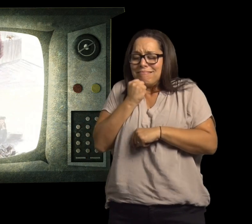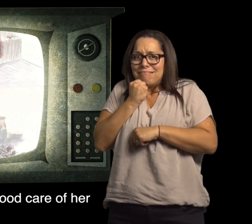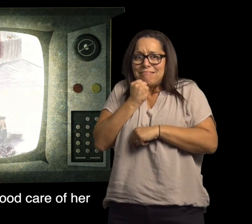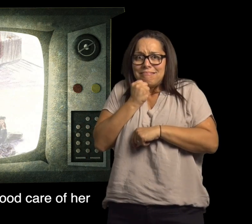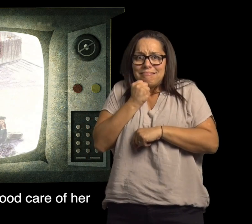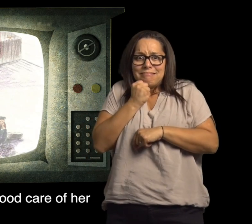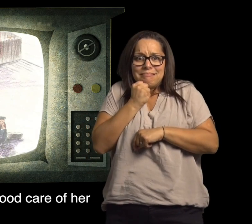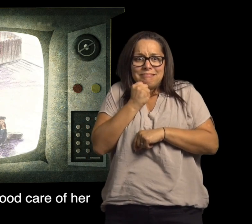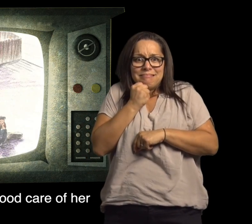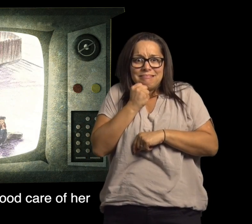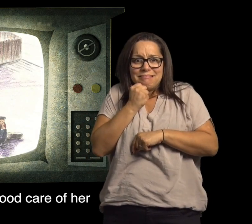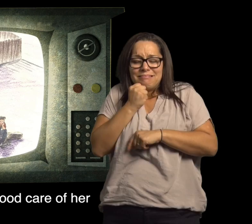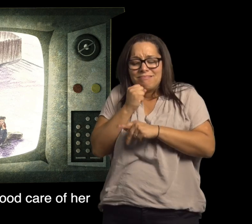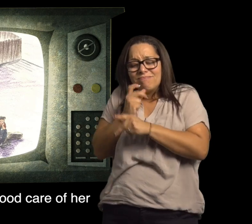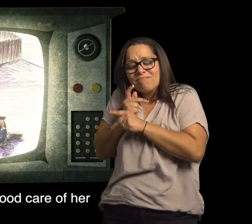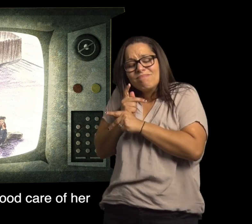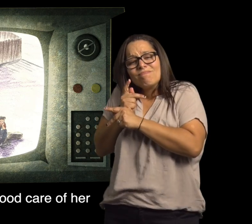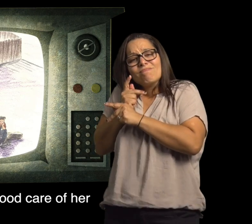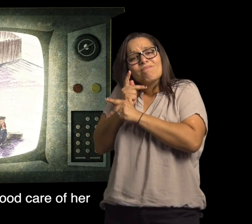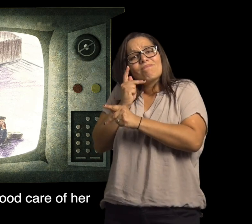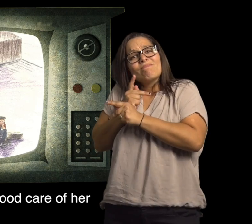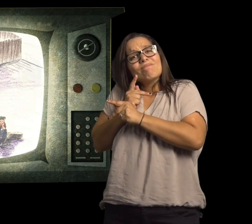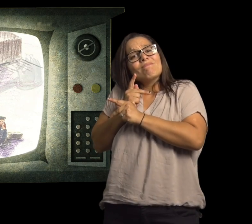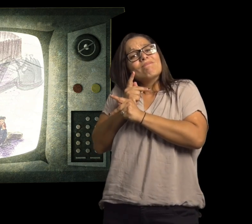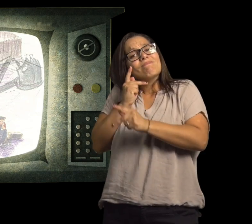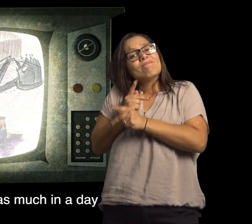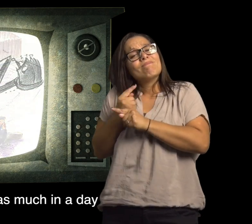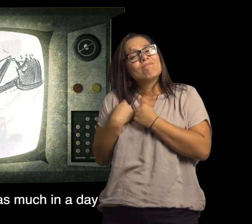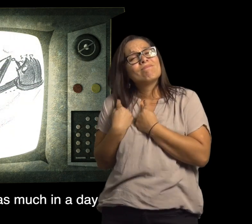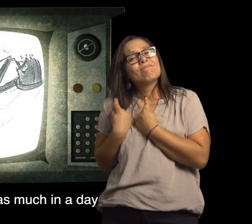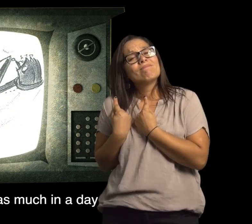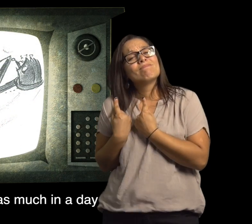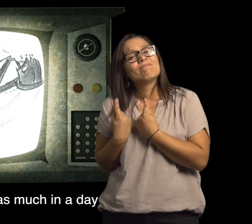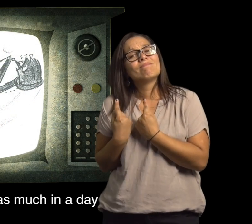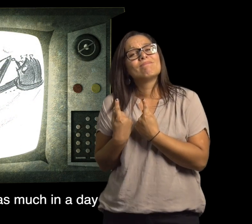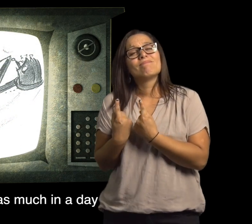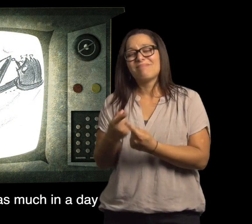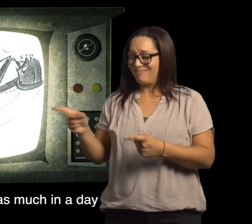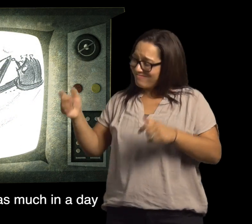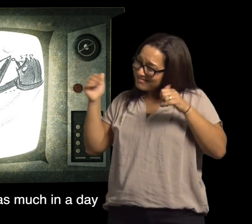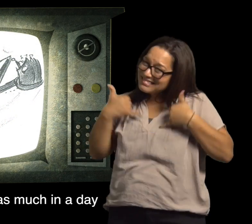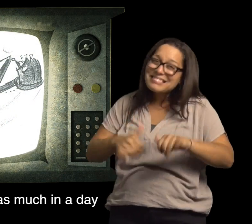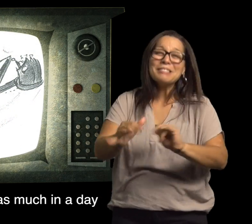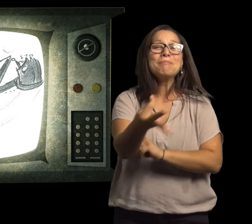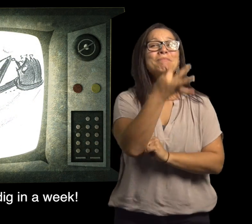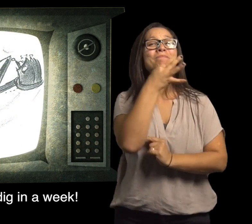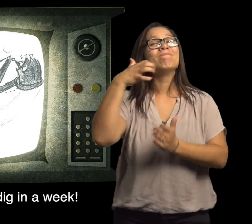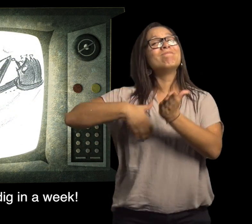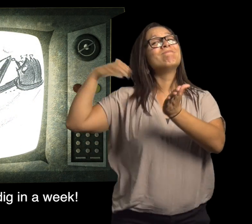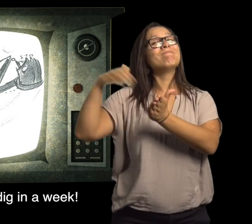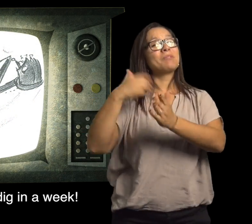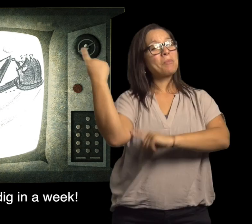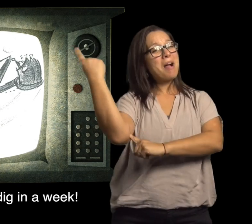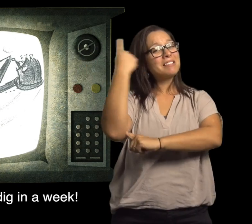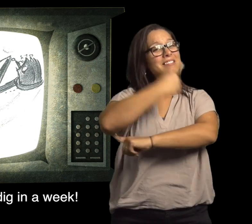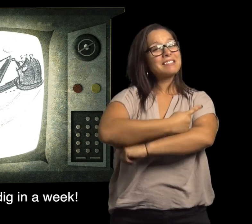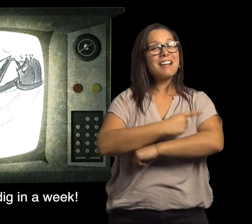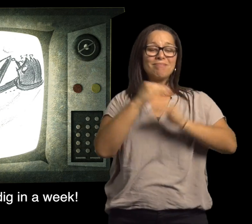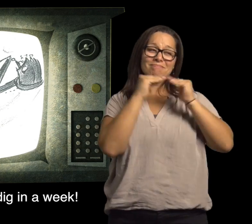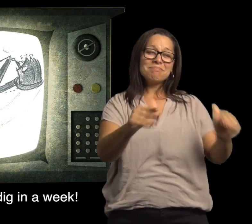He had taken such good care of her that she could still dig as much in a day as 100 men could dig in a